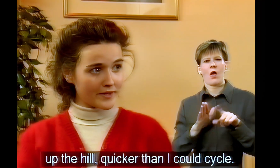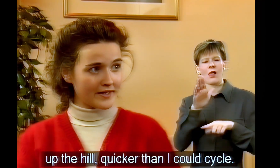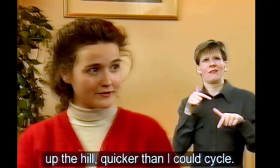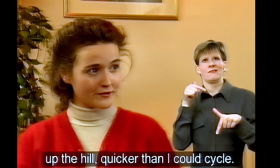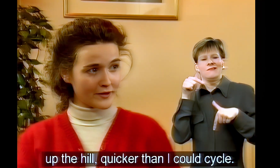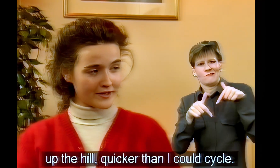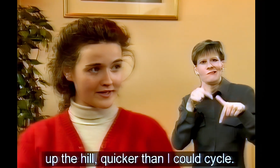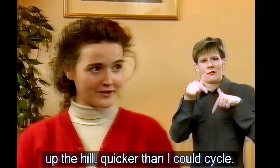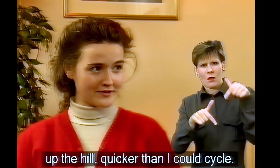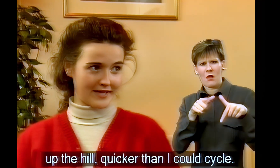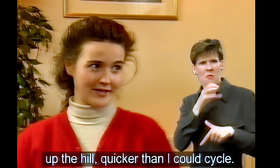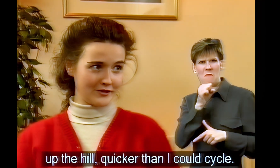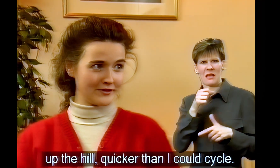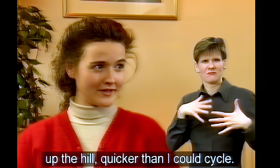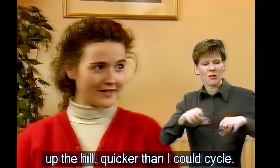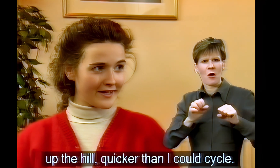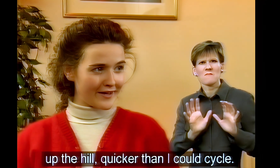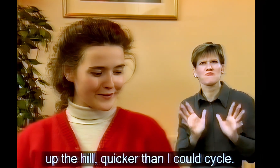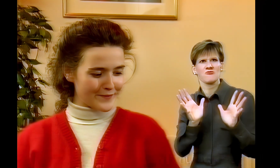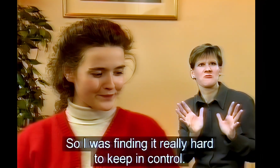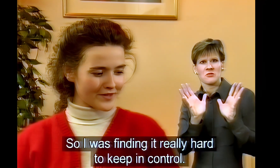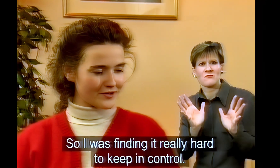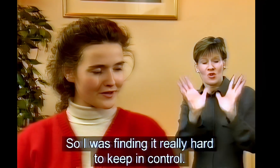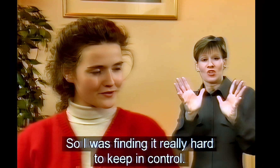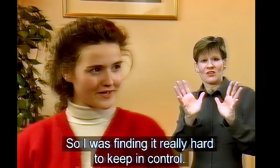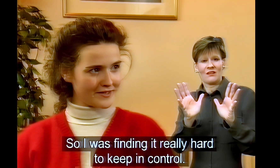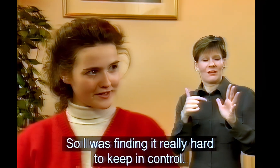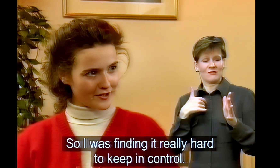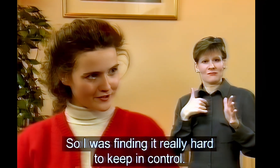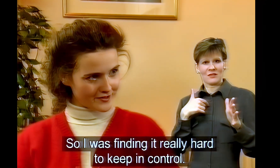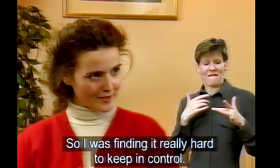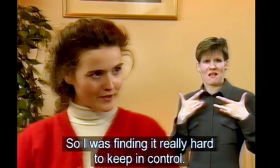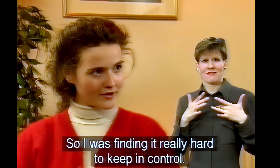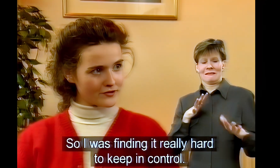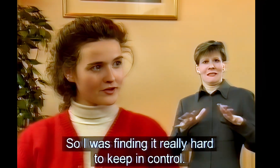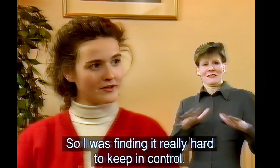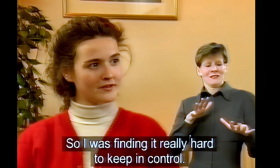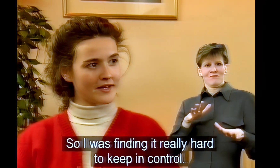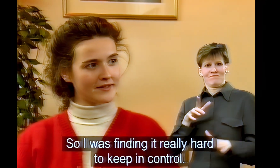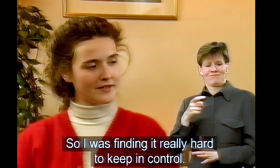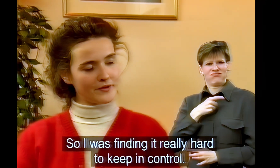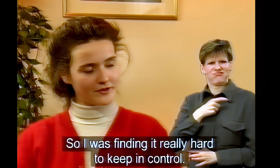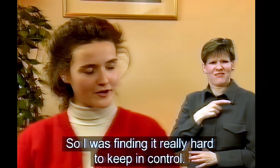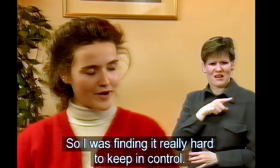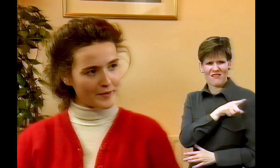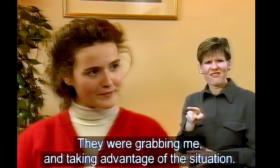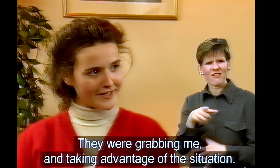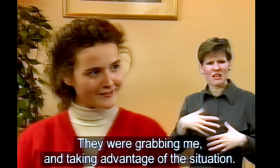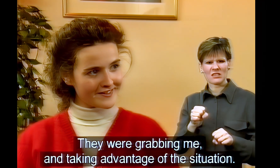hill quicker than I could cycle. So I was finding it really hard to keep in control, and they were sort of grabbing me and